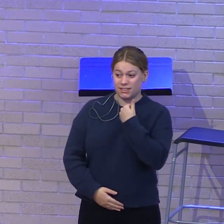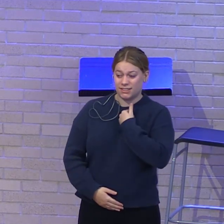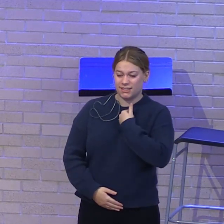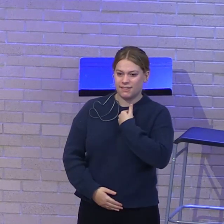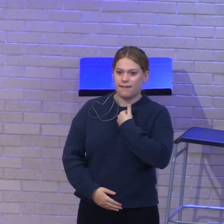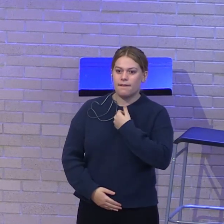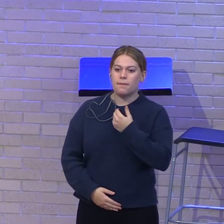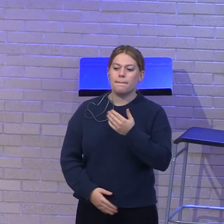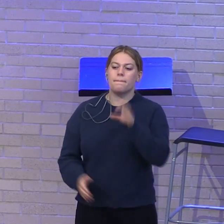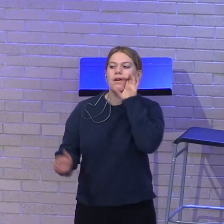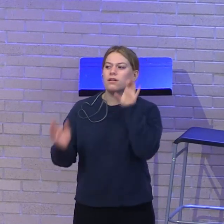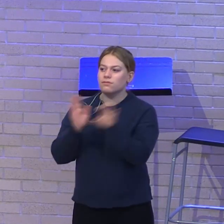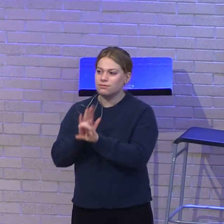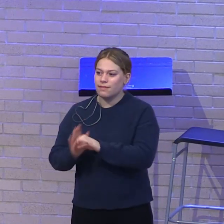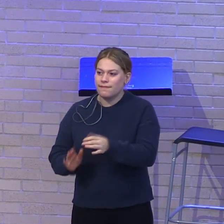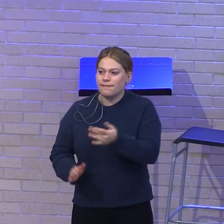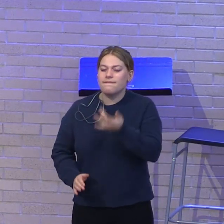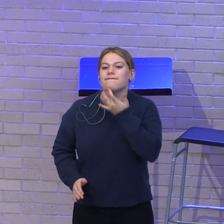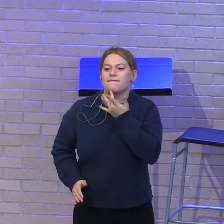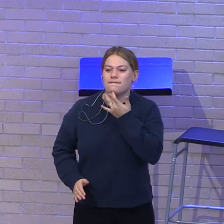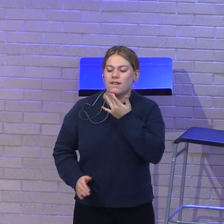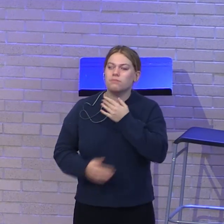favorite pictures, and they bring me joy.